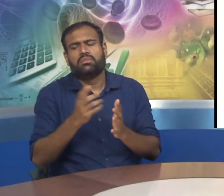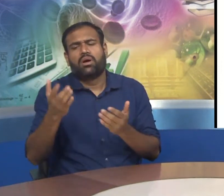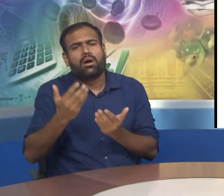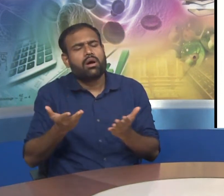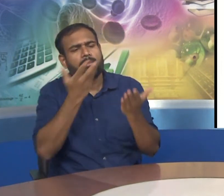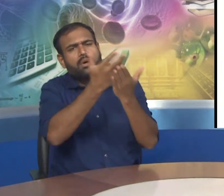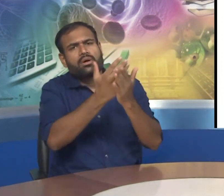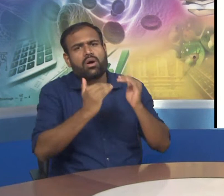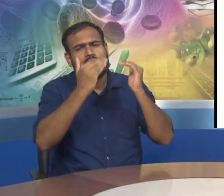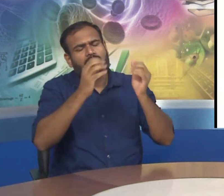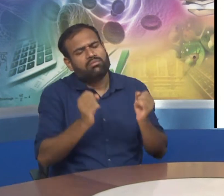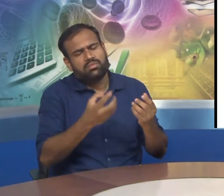the Supreme Court.